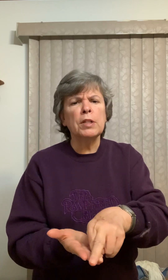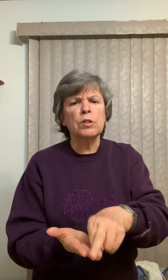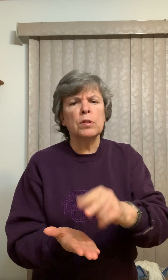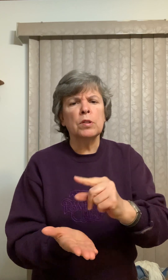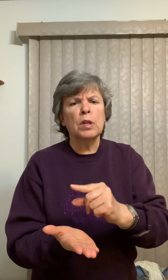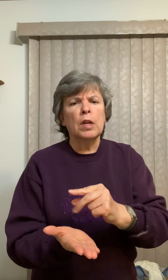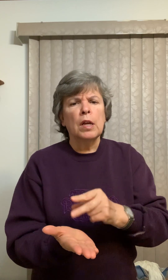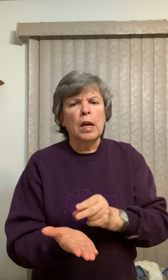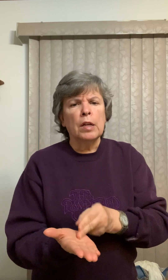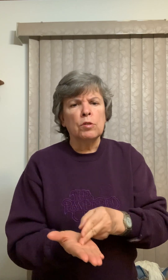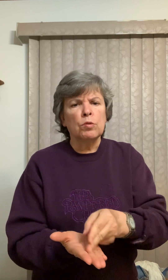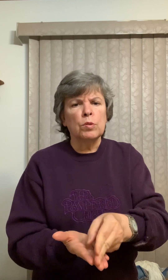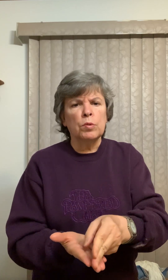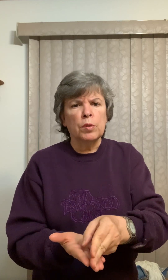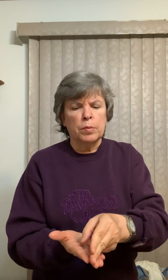righteous and truth.